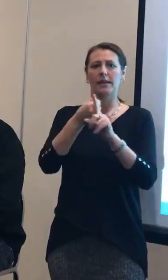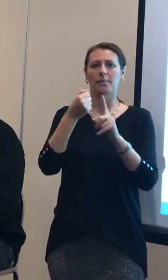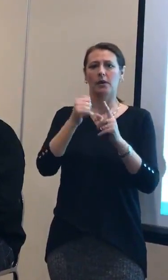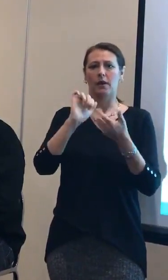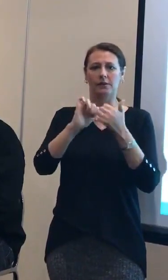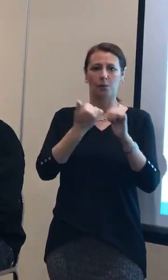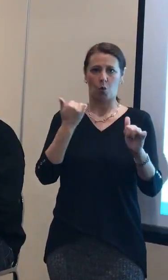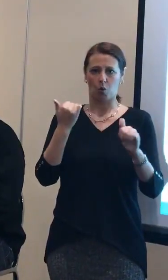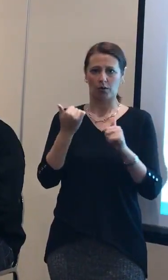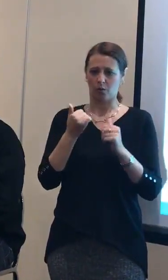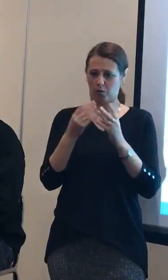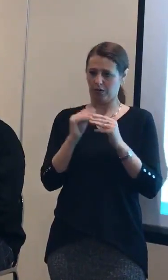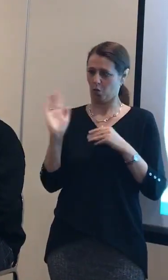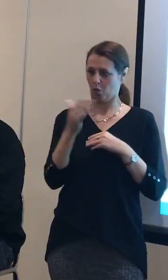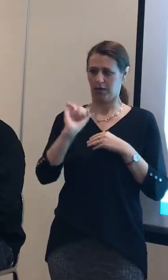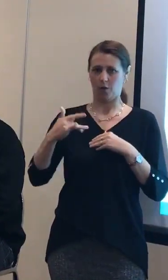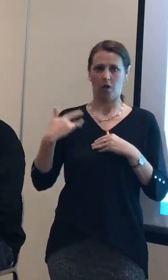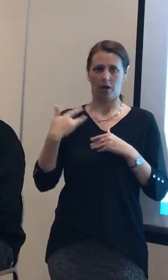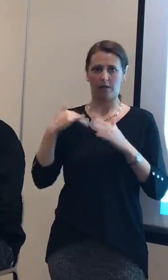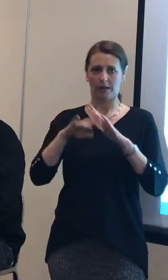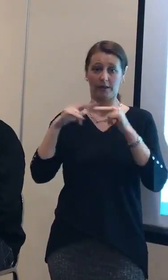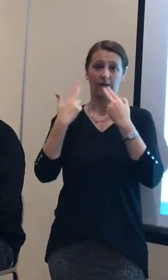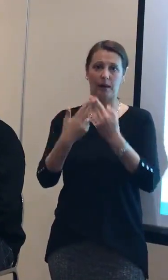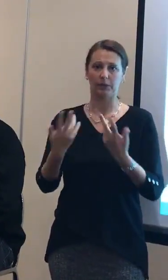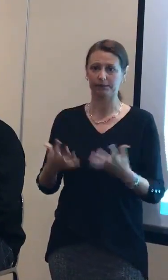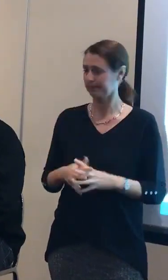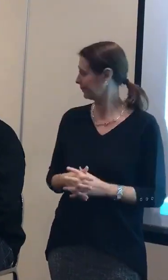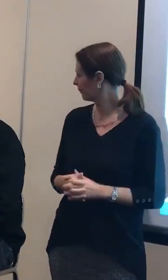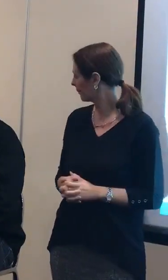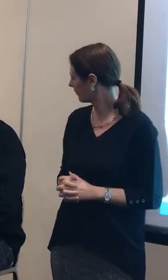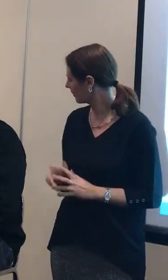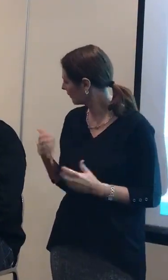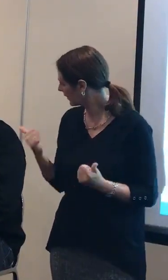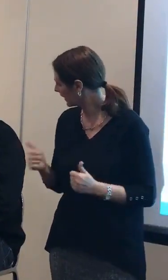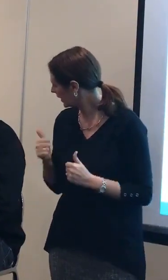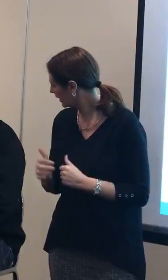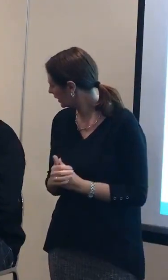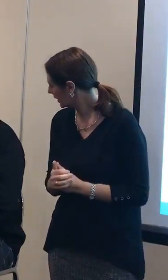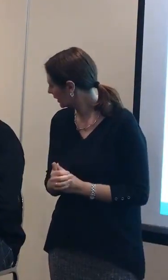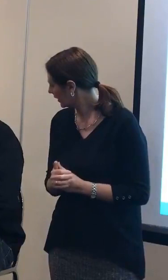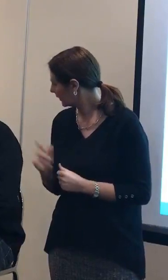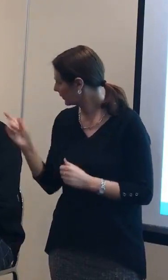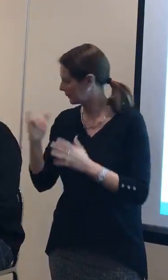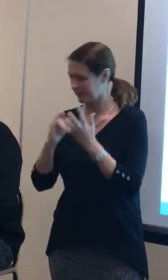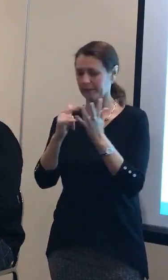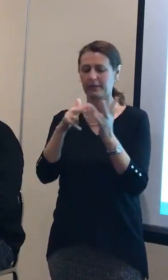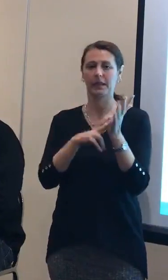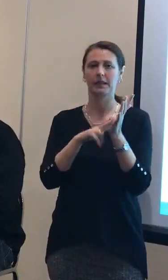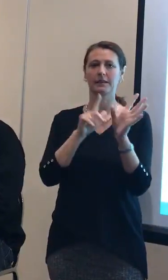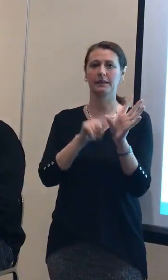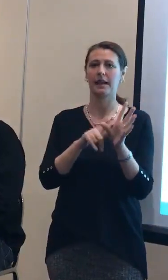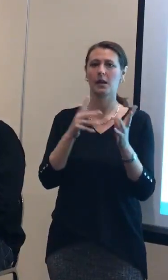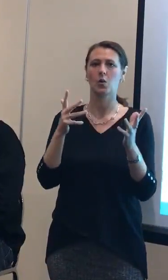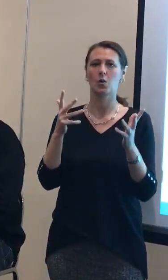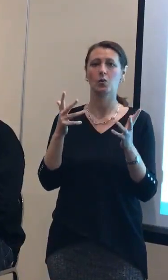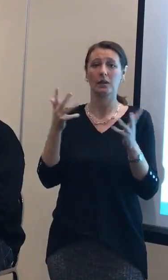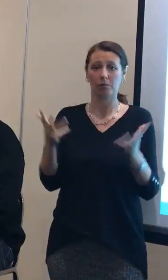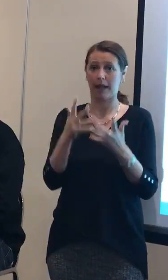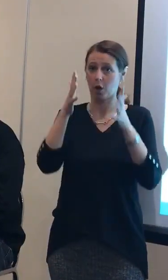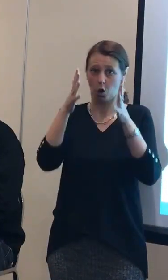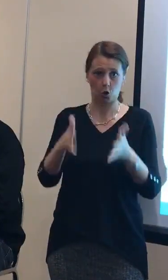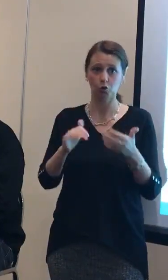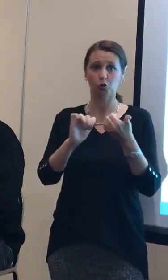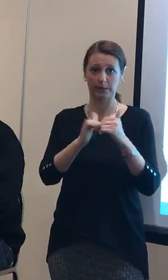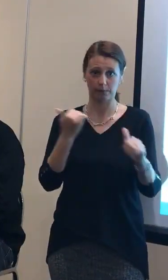had on all of your lives as a family. Okay, so Sonny was playing a lot of